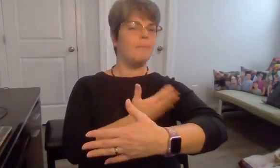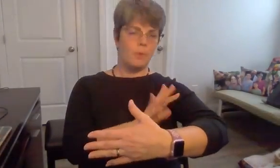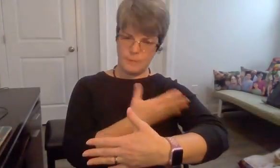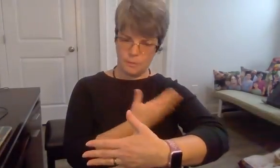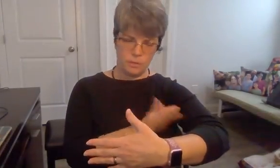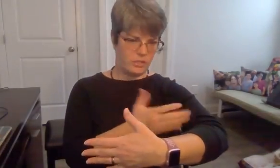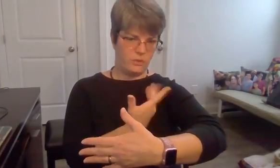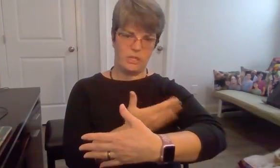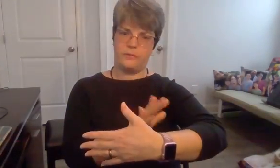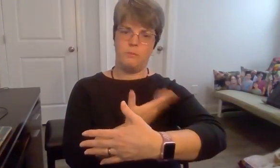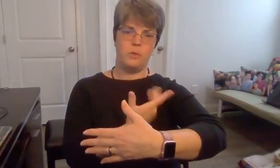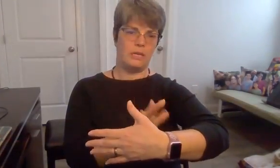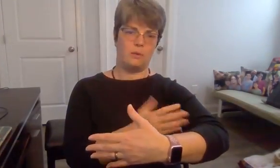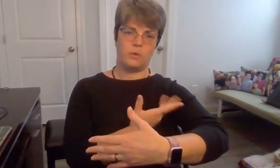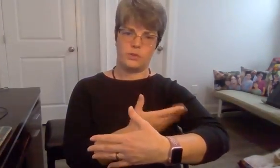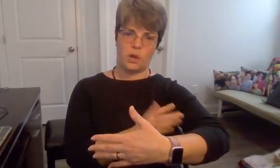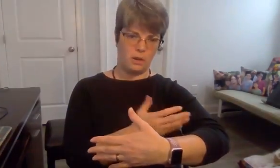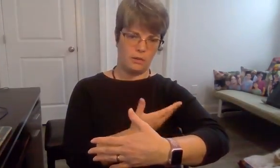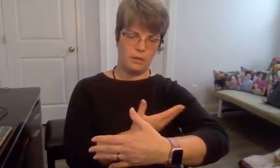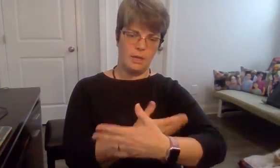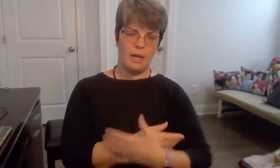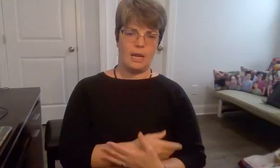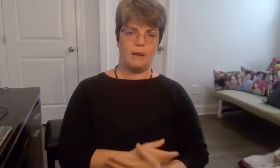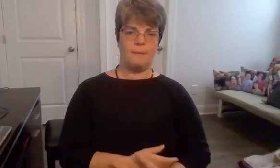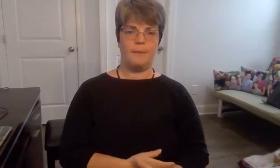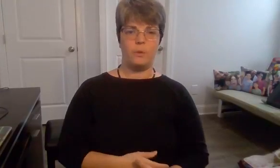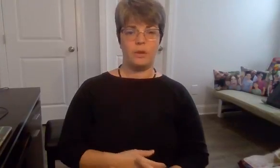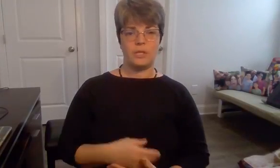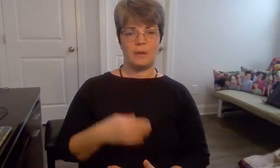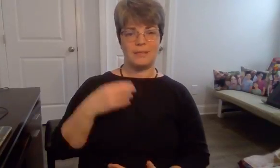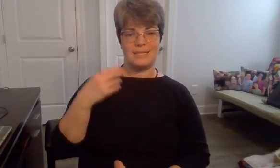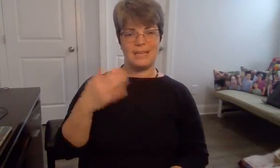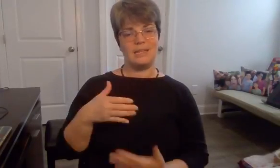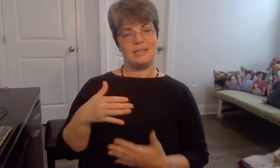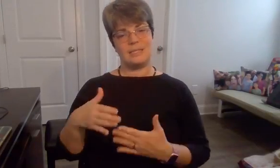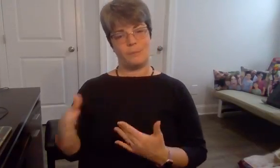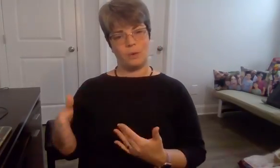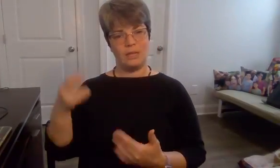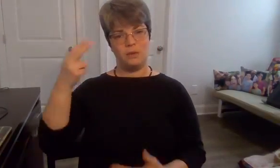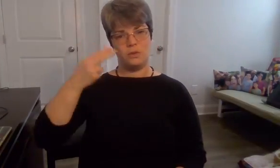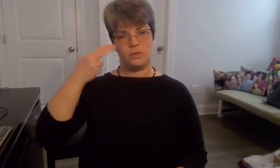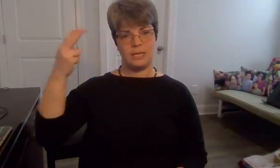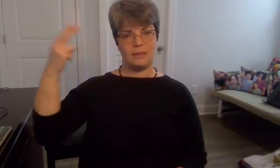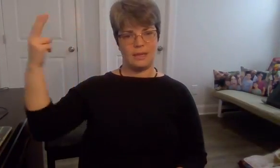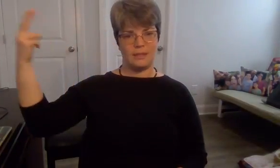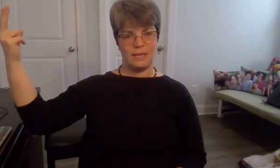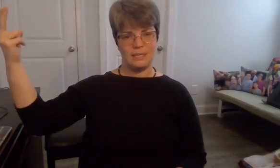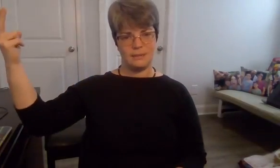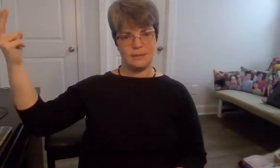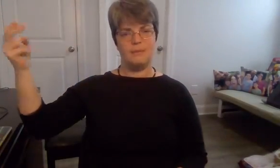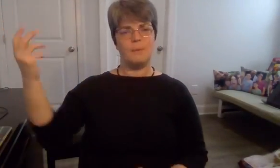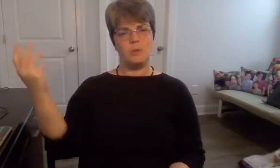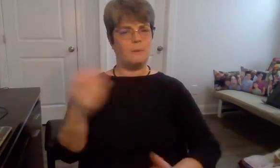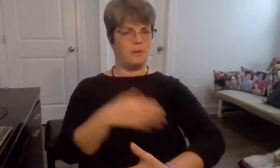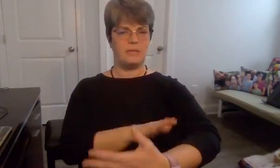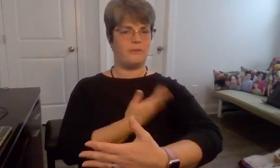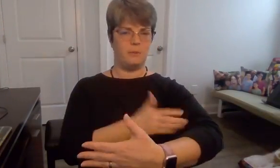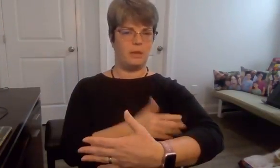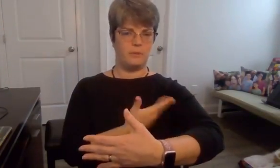Most people will just do this for music or song. If you want to talk about singing separately, you can do sing like this. But most people in the deaf community will